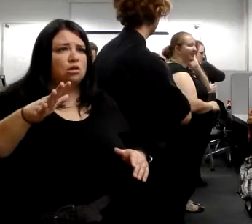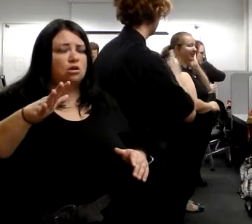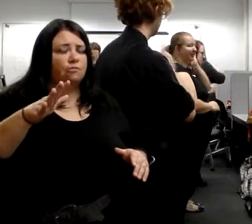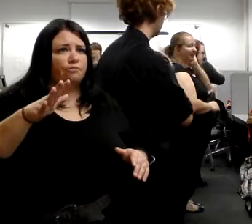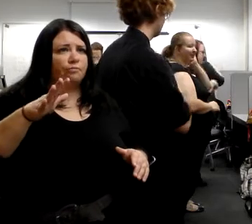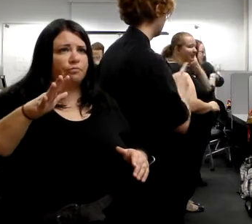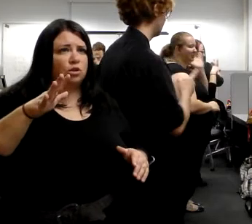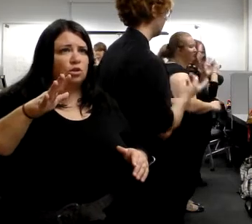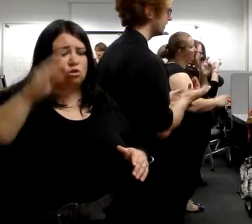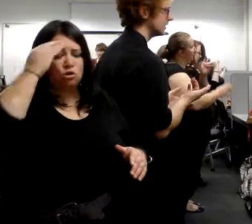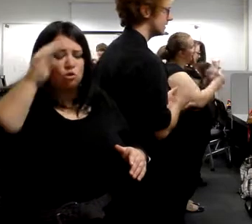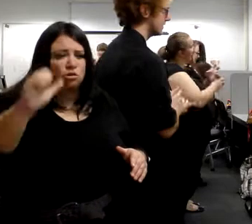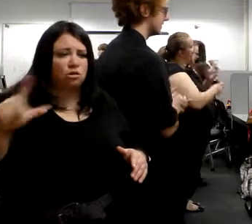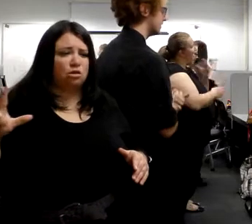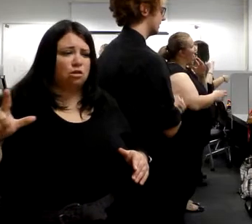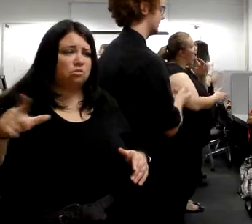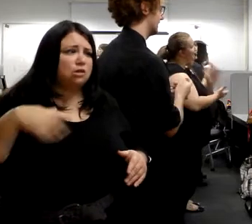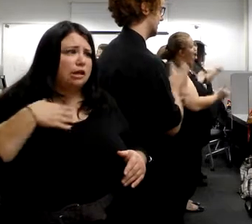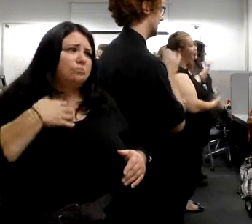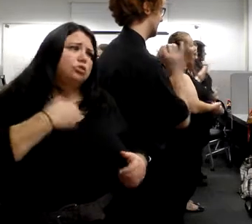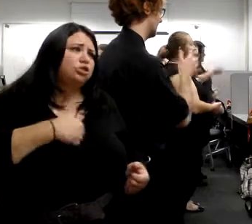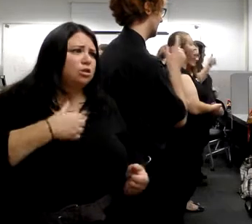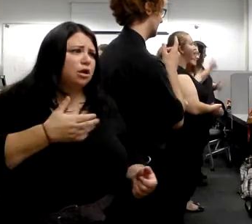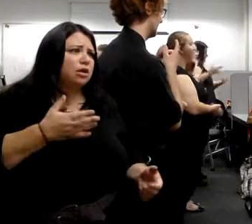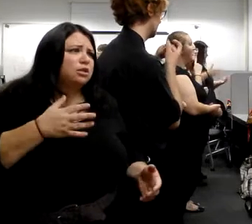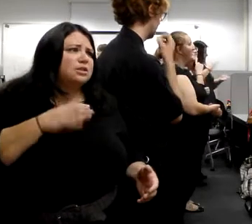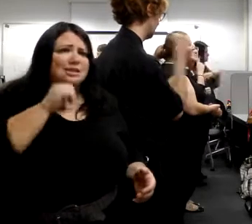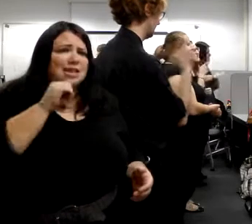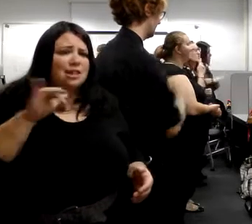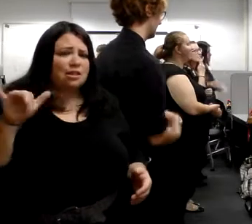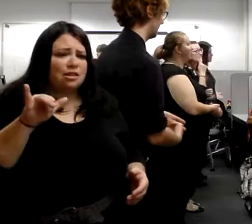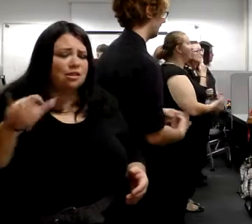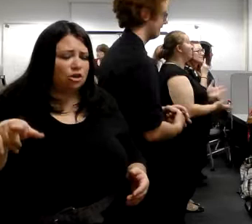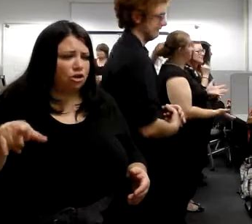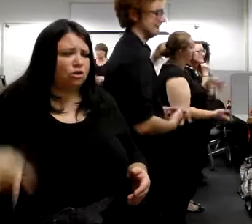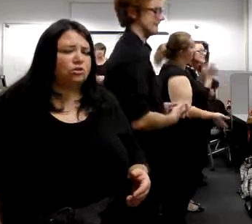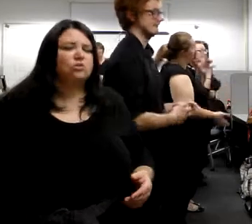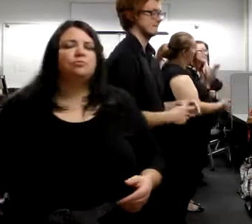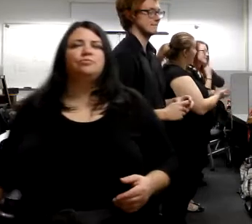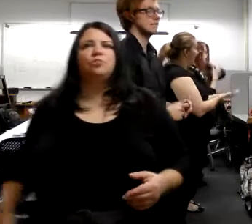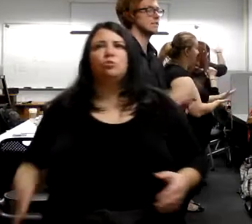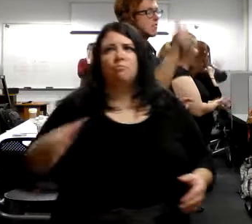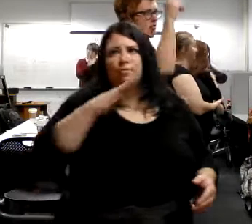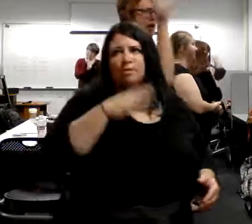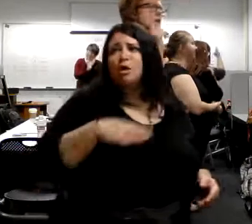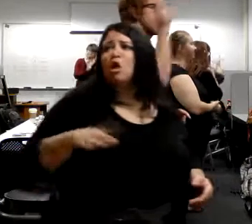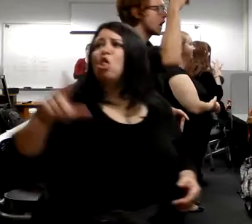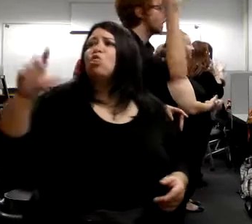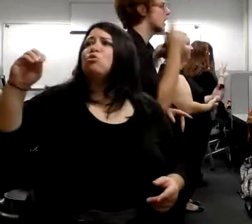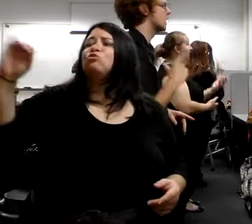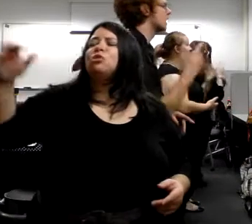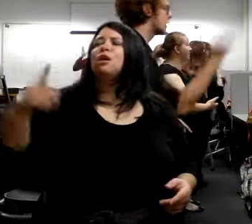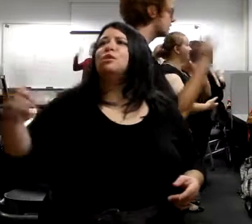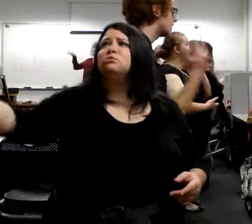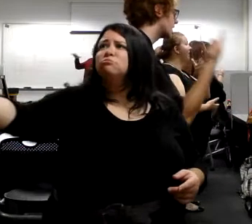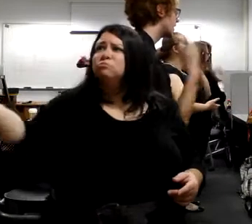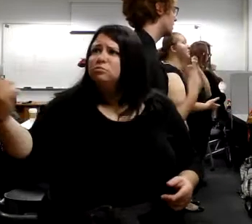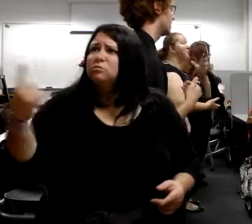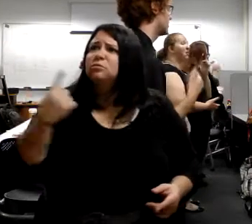nice. So my mom starts calling me. She's like, Blue Jane, come here. Someone wants to see you. I didn't answer. I know what happens when I go to the